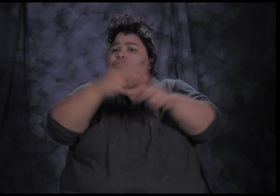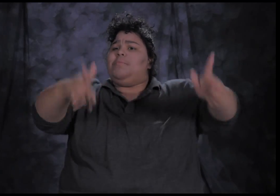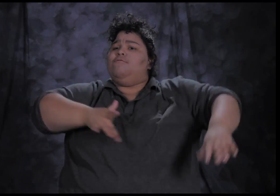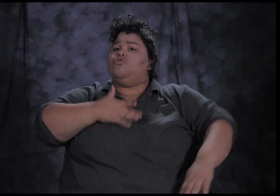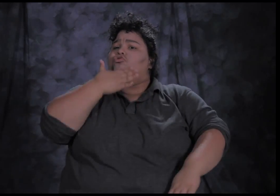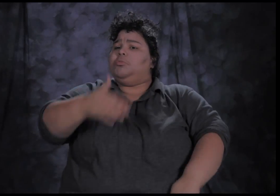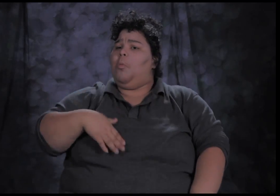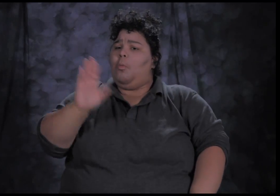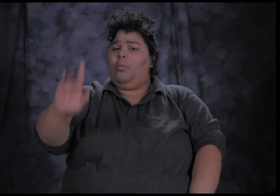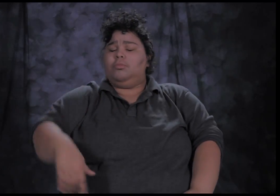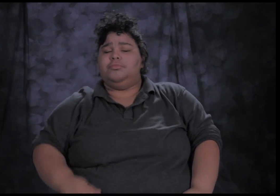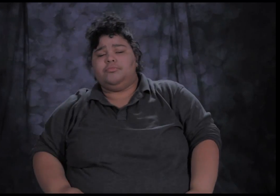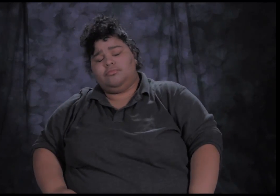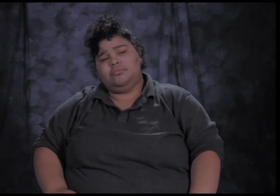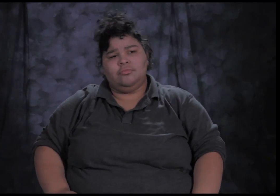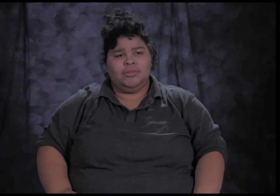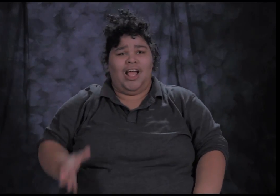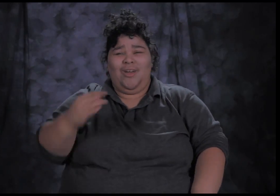myself or killing myself.